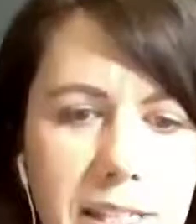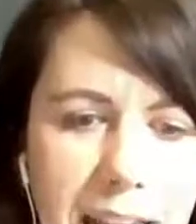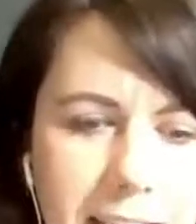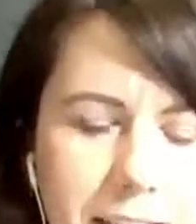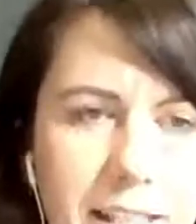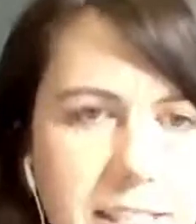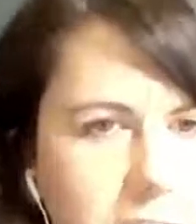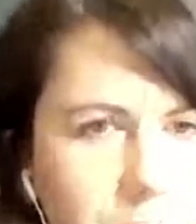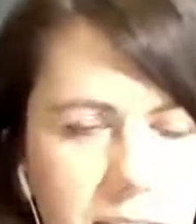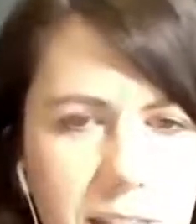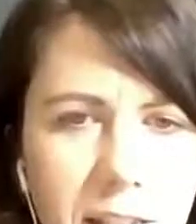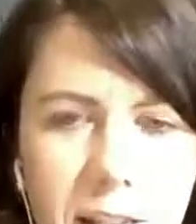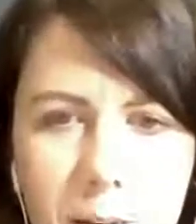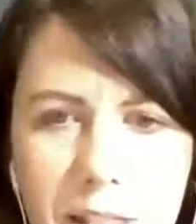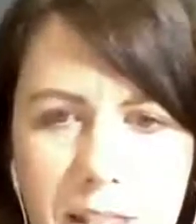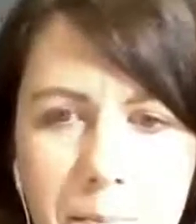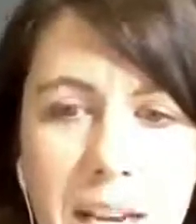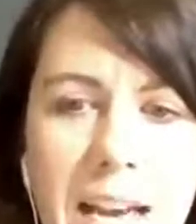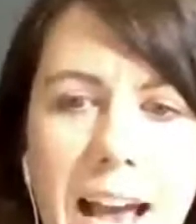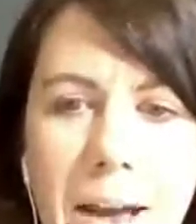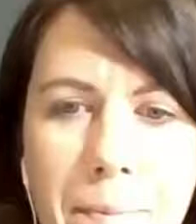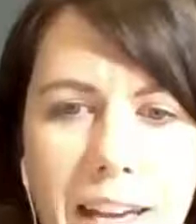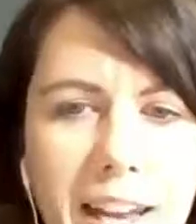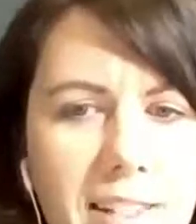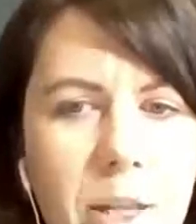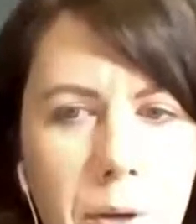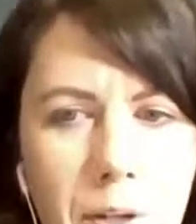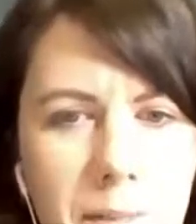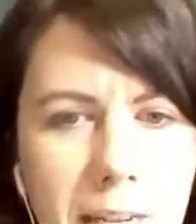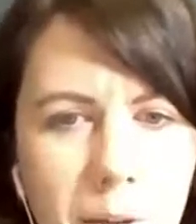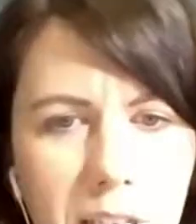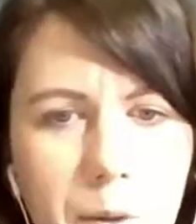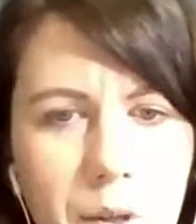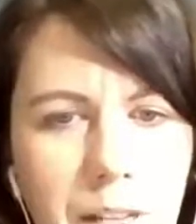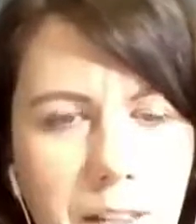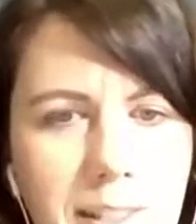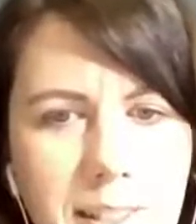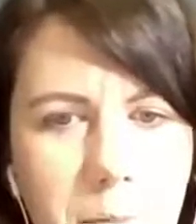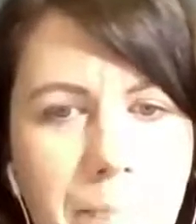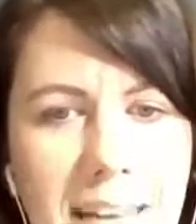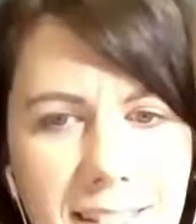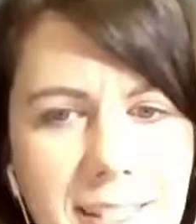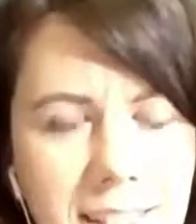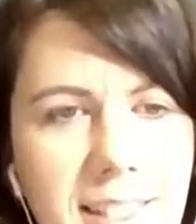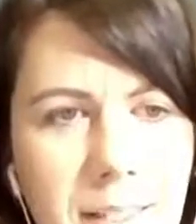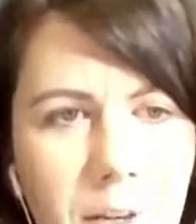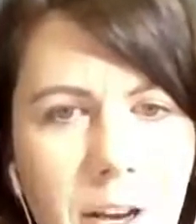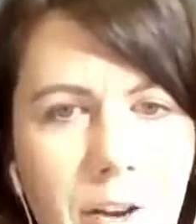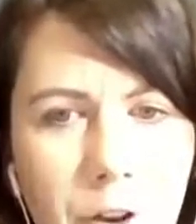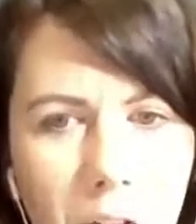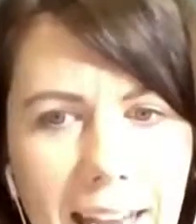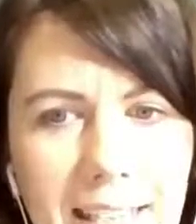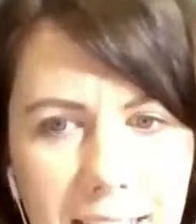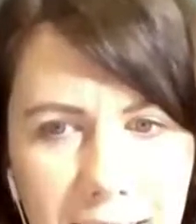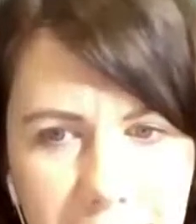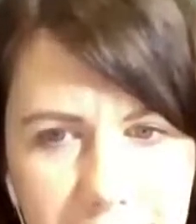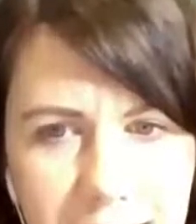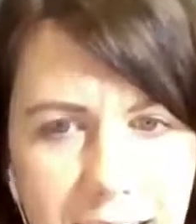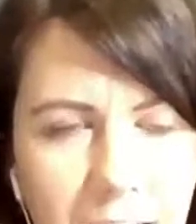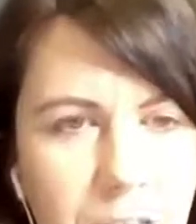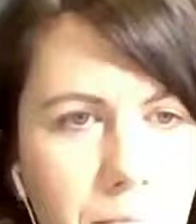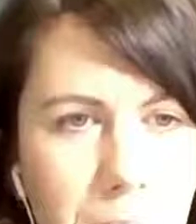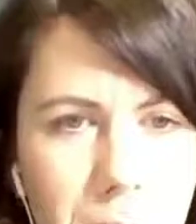elected members and their constituencies under the new system. Can I ask you both to explain why you think that this is the best system for